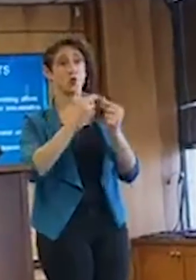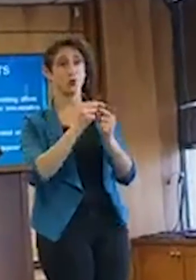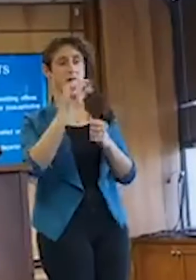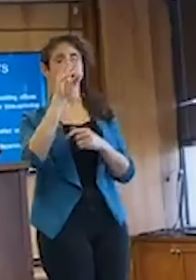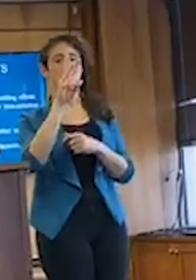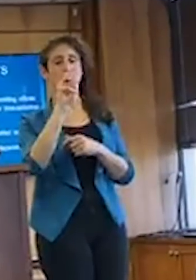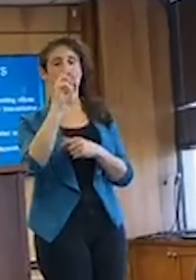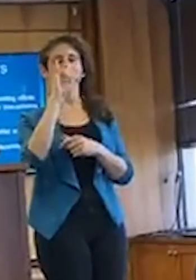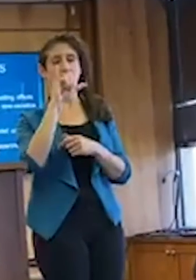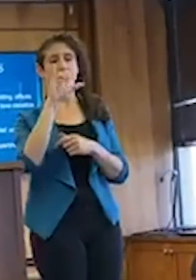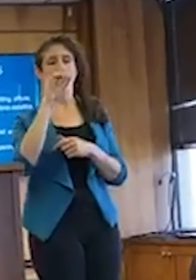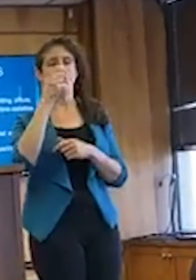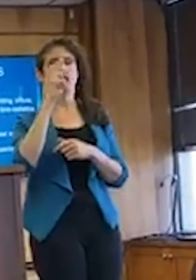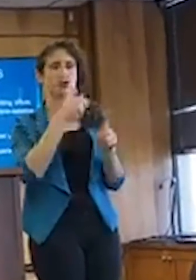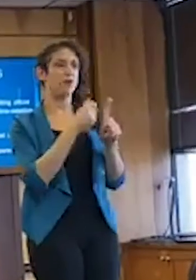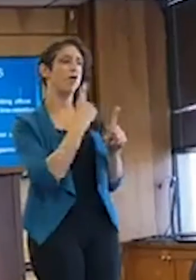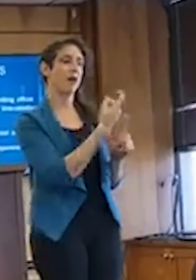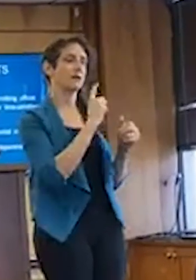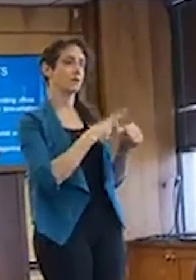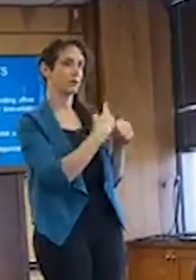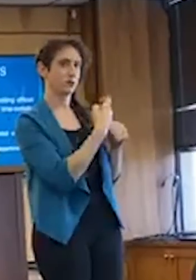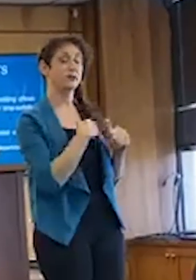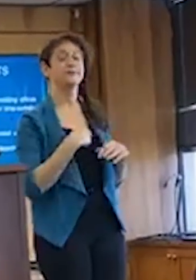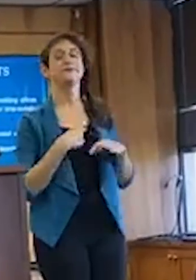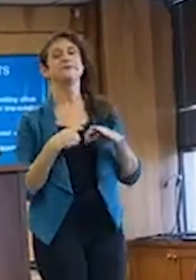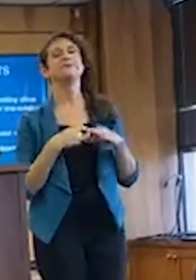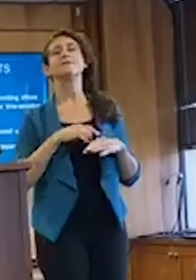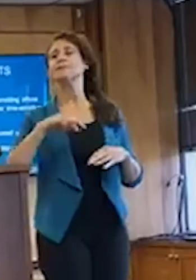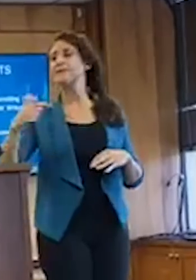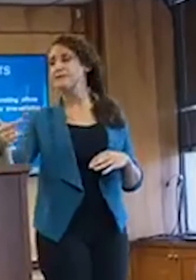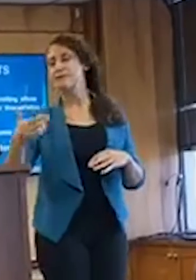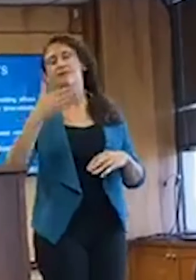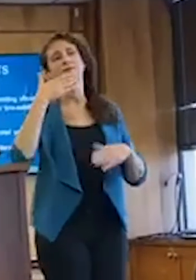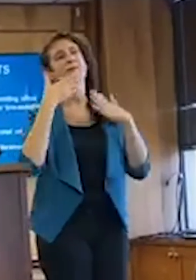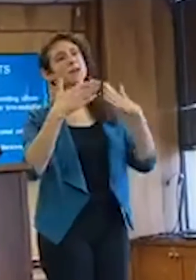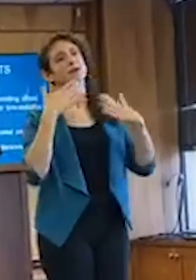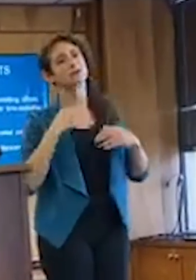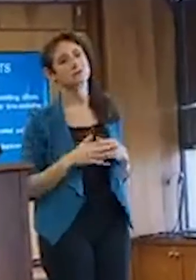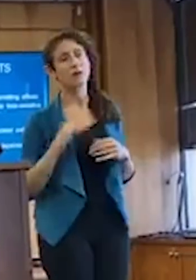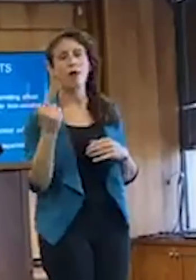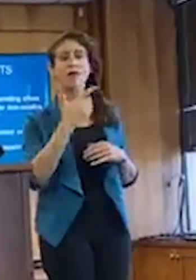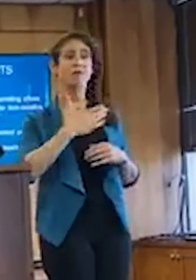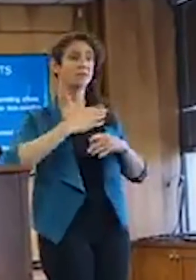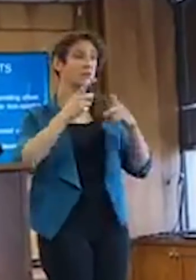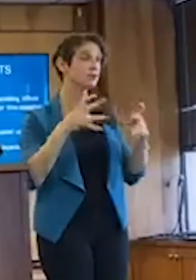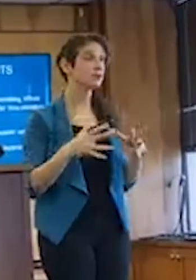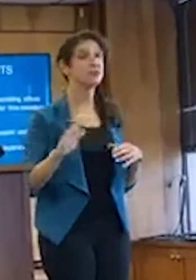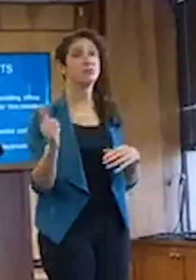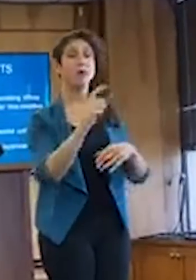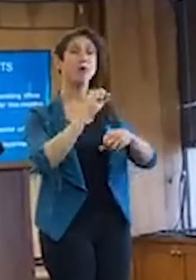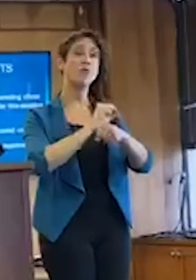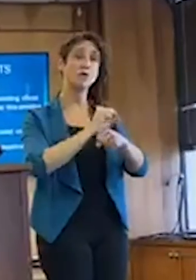mahalo to all of my dedicated directors and the various departments for being so efficient in getting this county ready